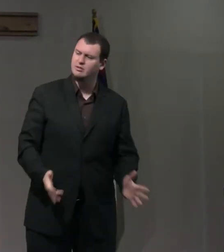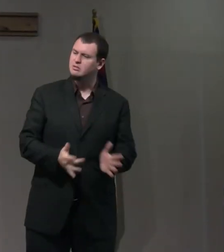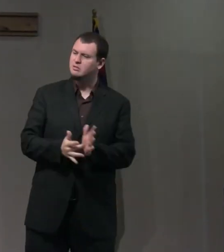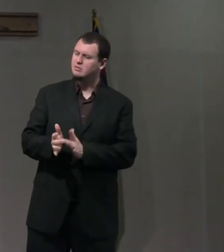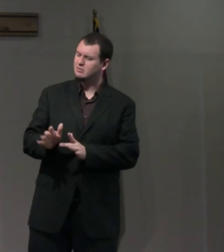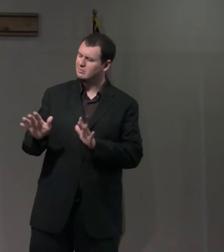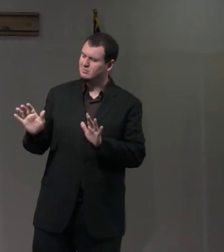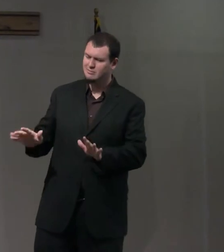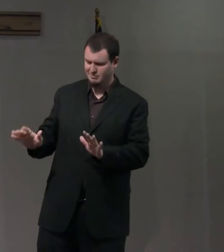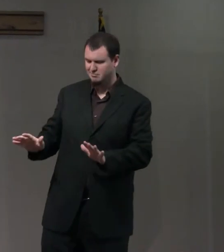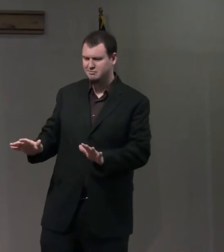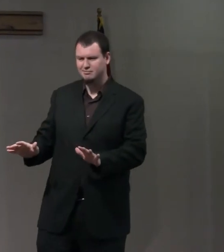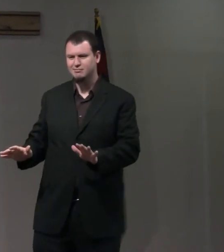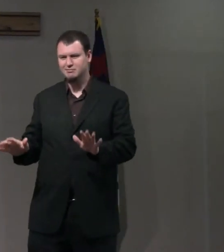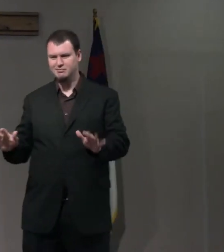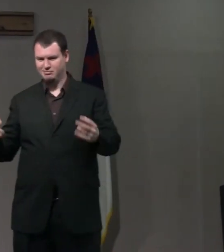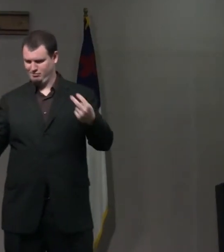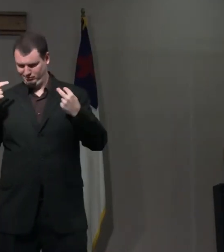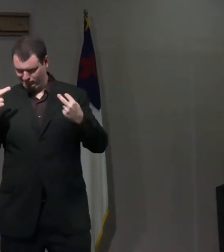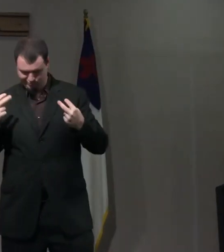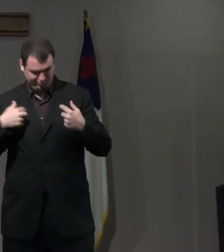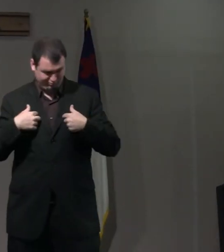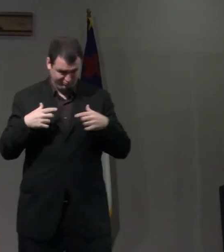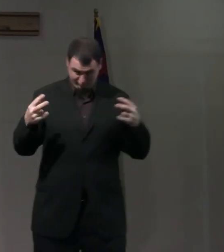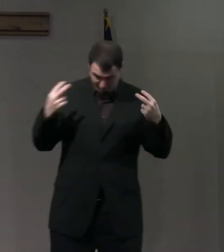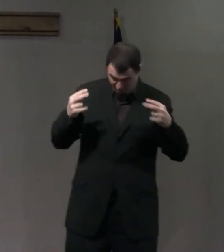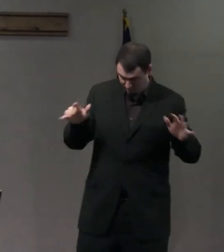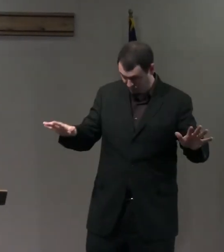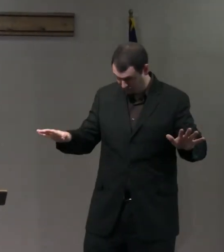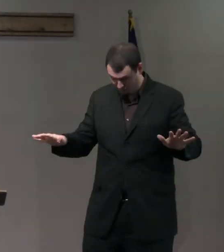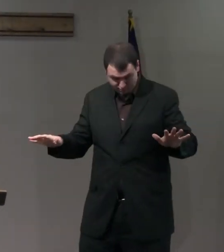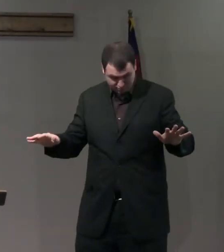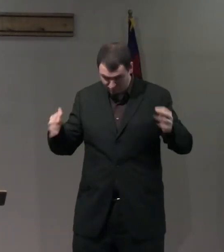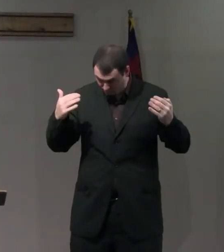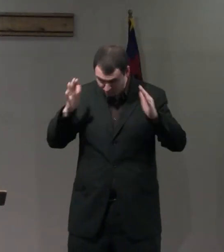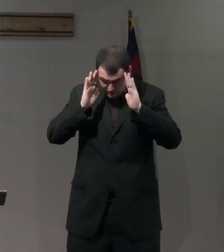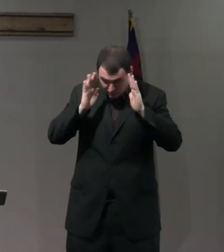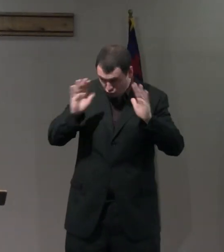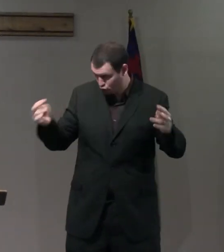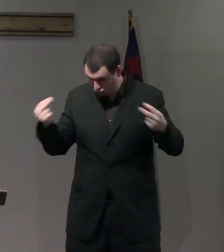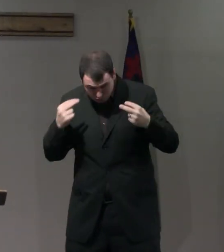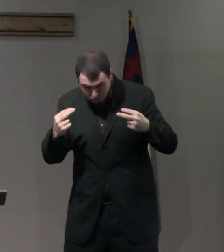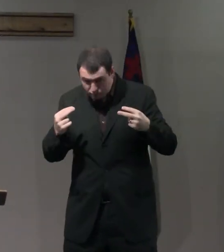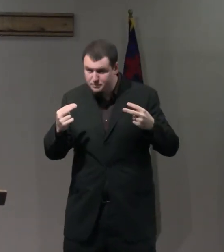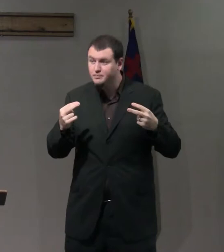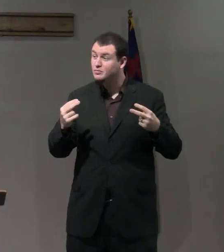this. And Jesus said, now calm down, pay attention, look at me, okay? Pay attention to me.